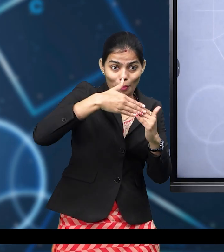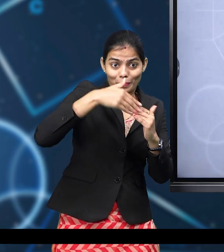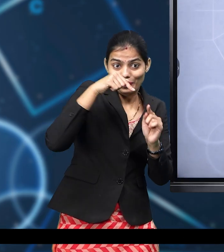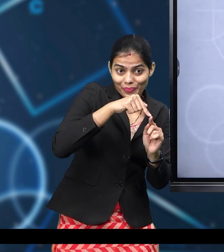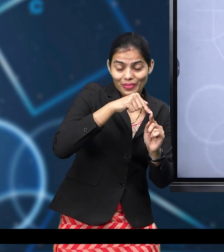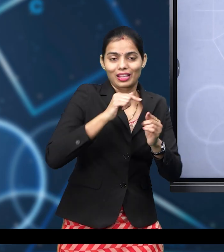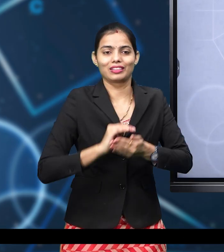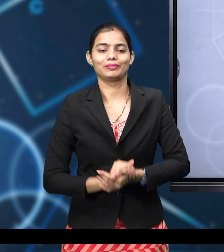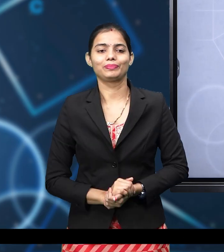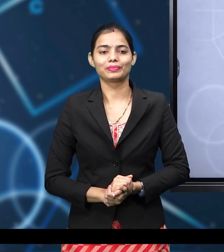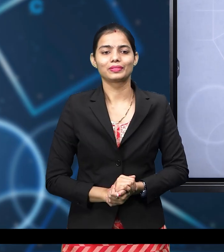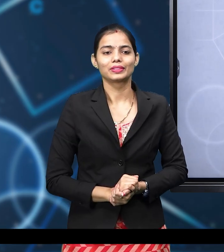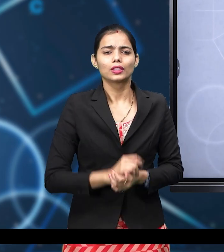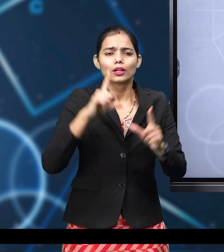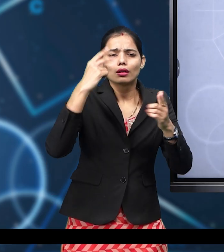Closed curve.